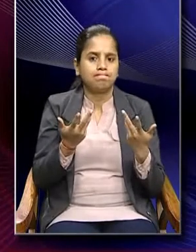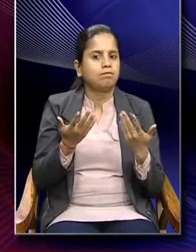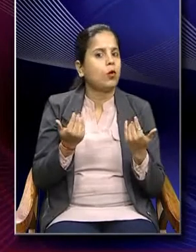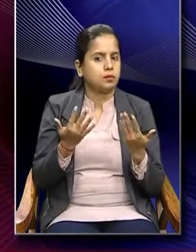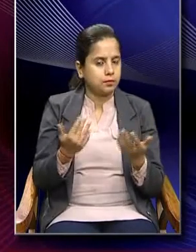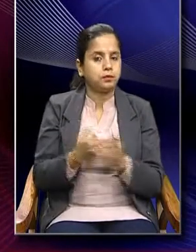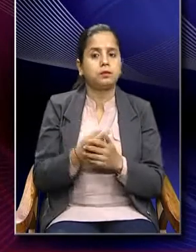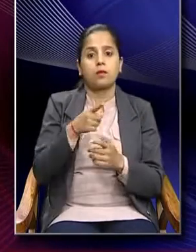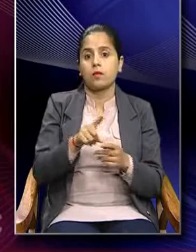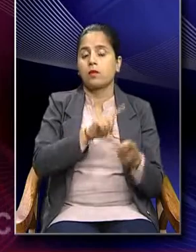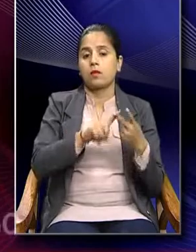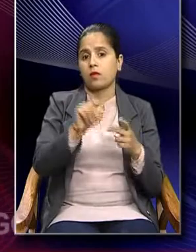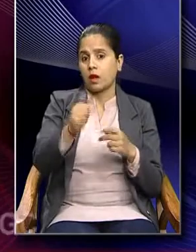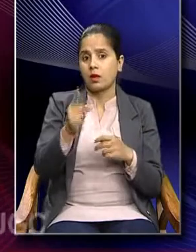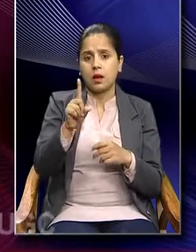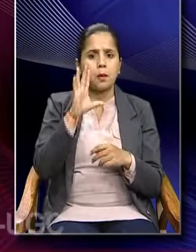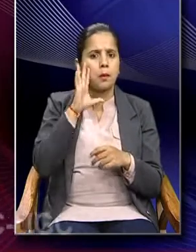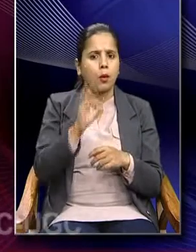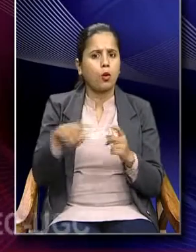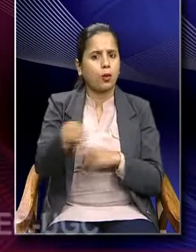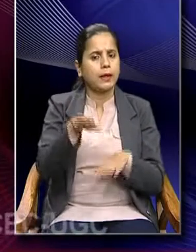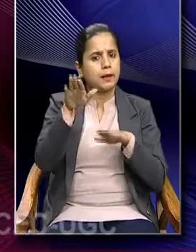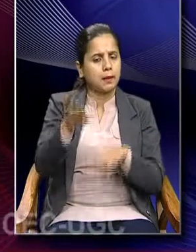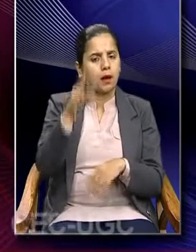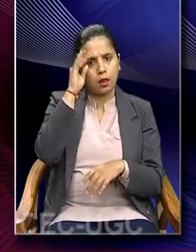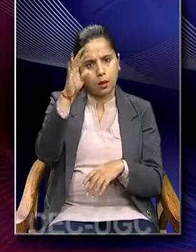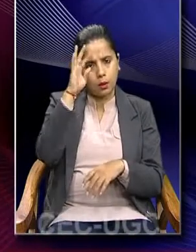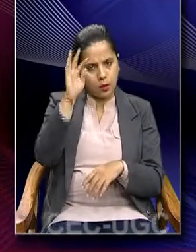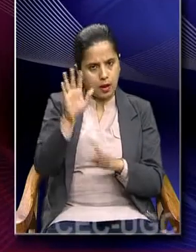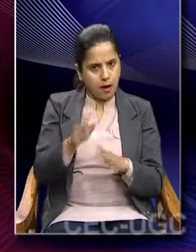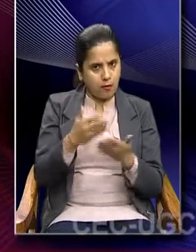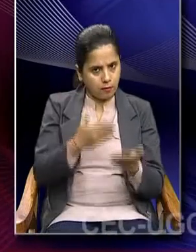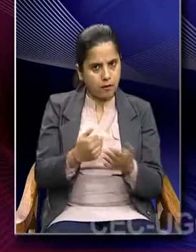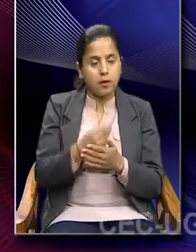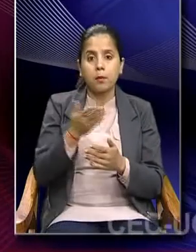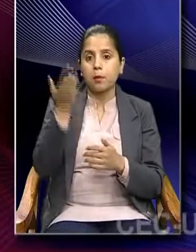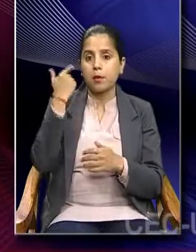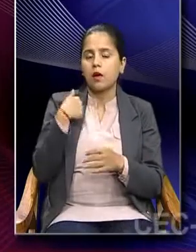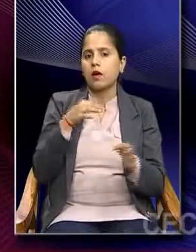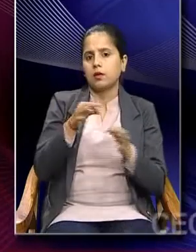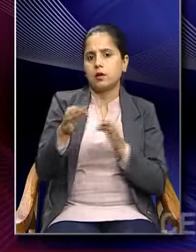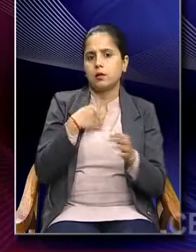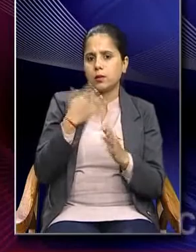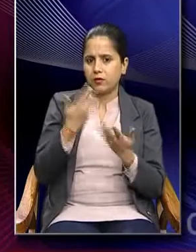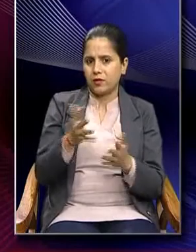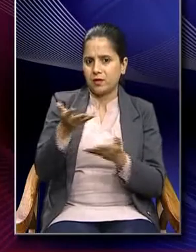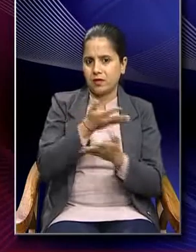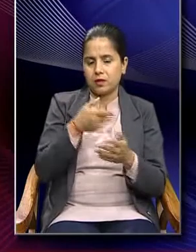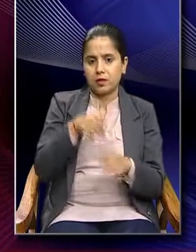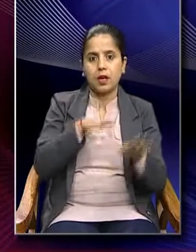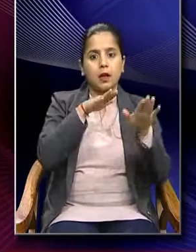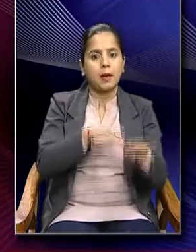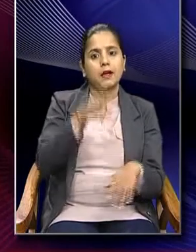Now, there is another important side of dependency theory. In the previous lecture also I have discussed that